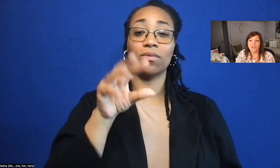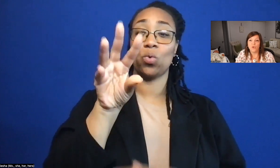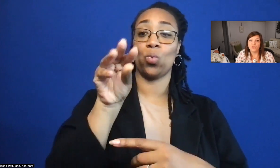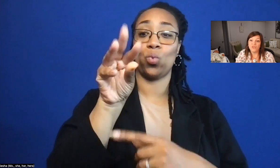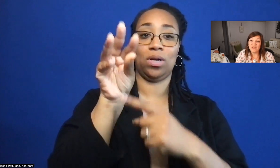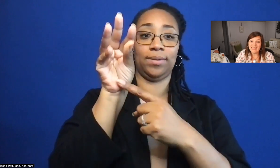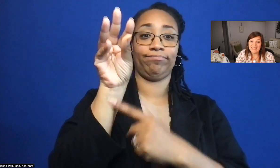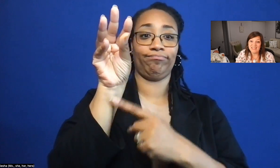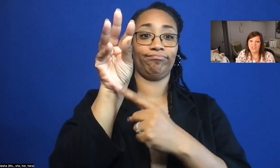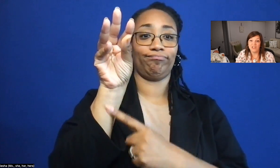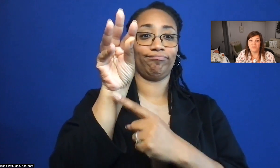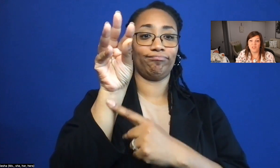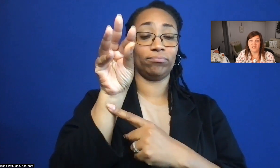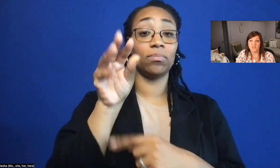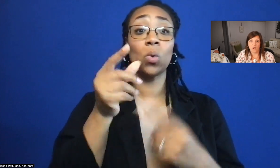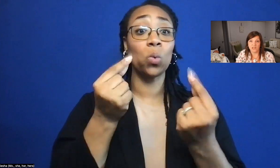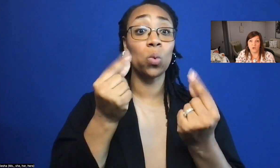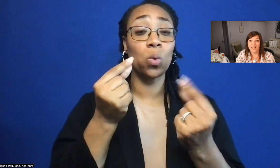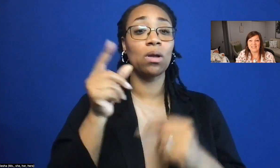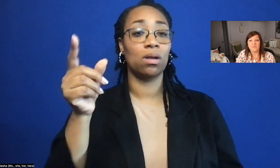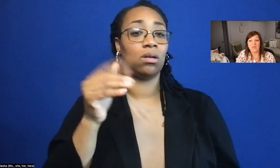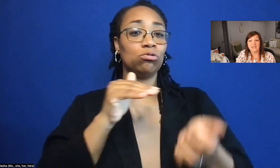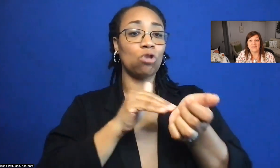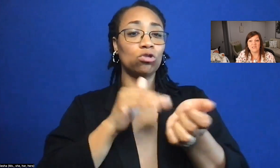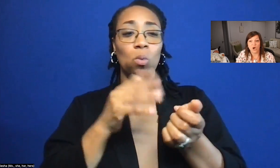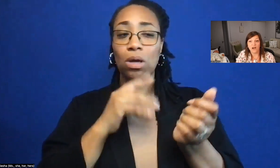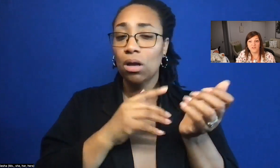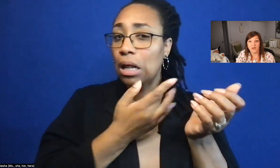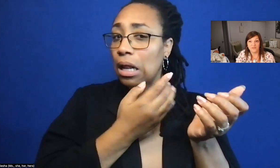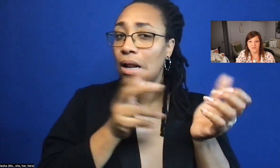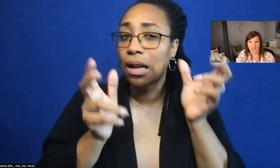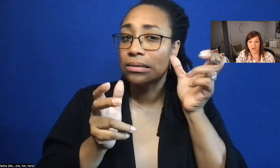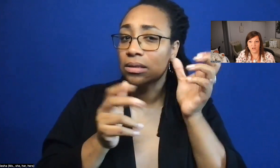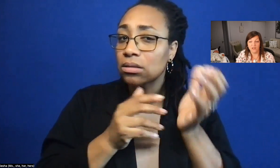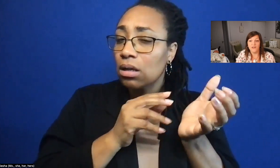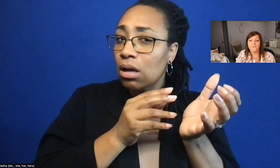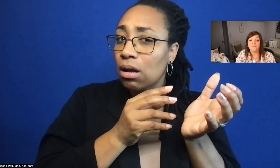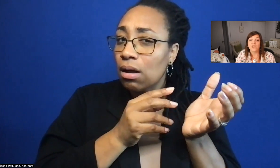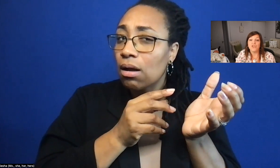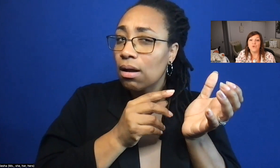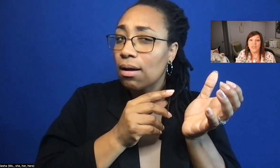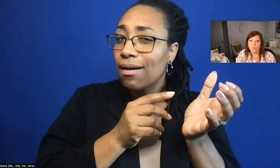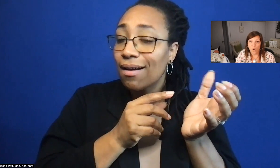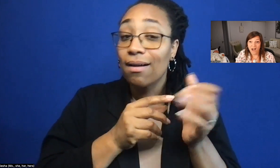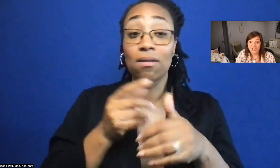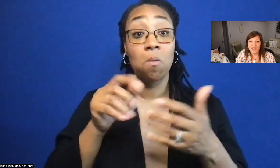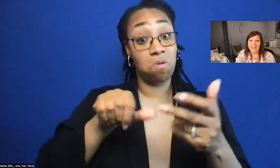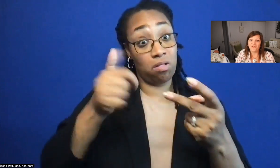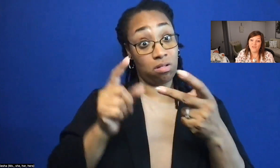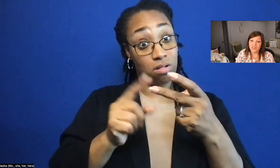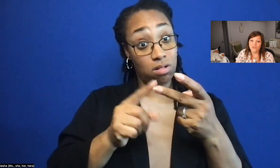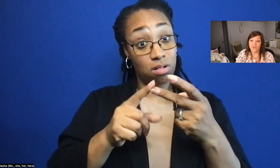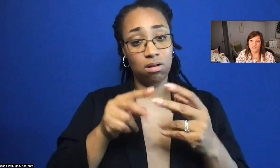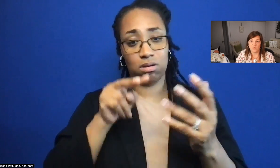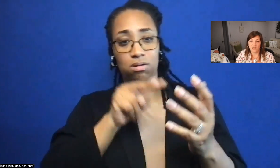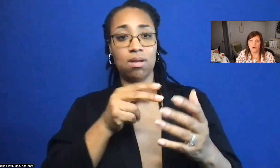are told to listen to their baby swallow as it makes a soft puff of air. You can watch and